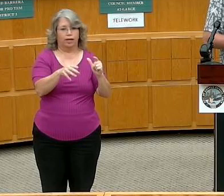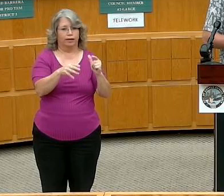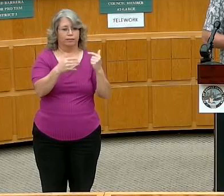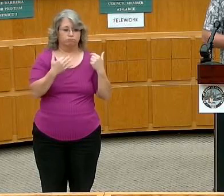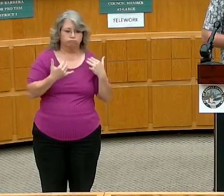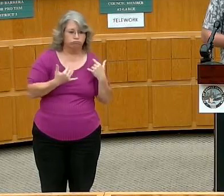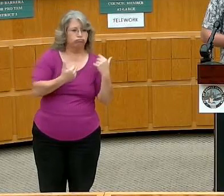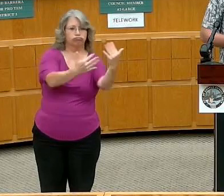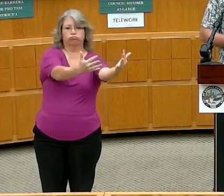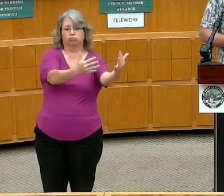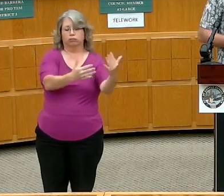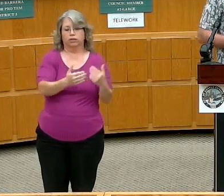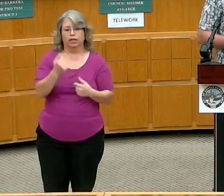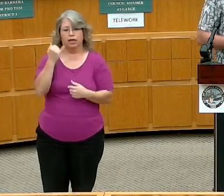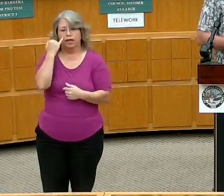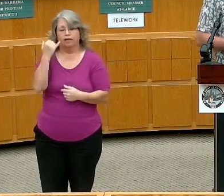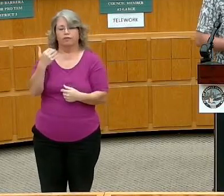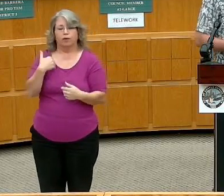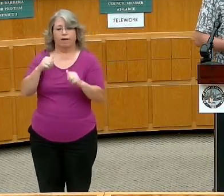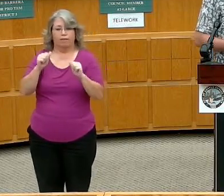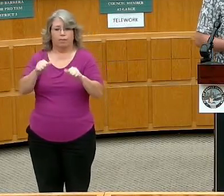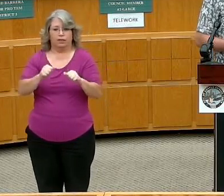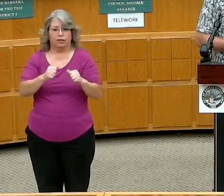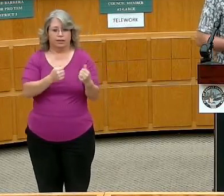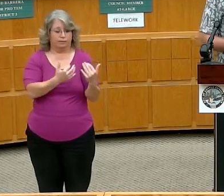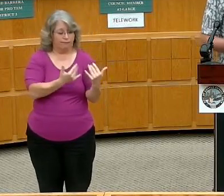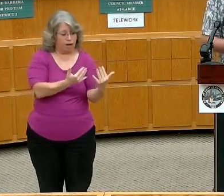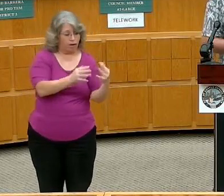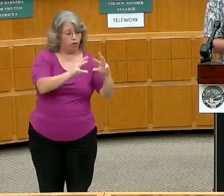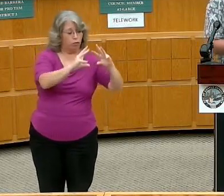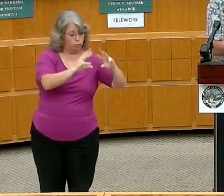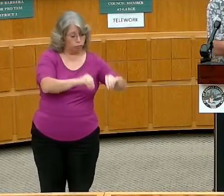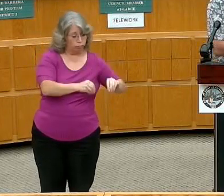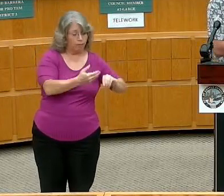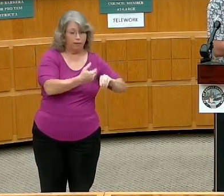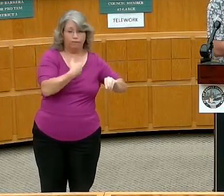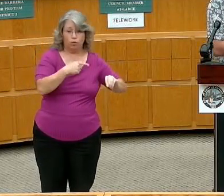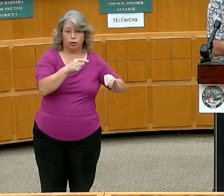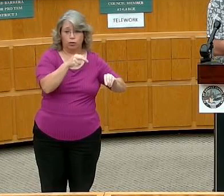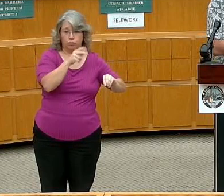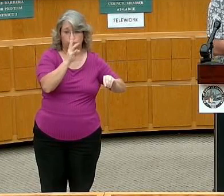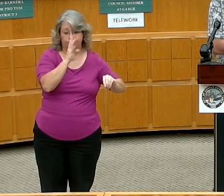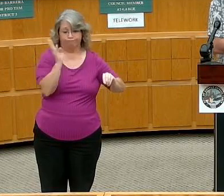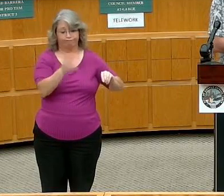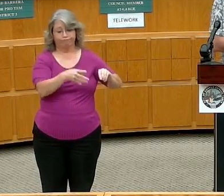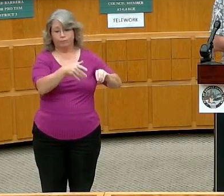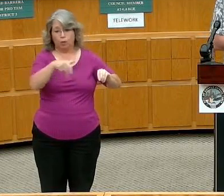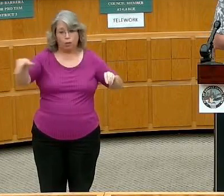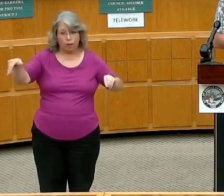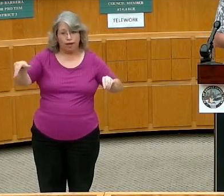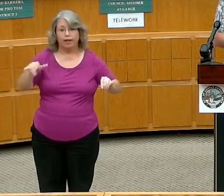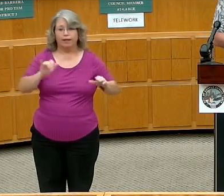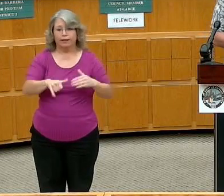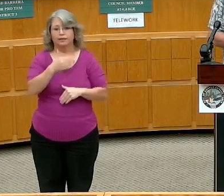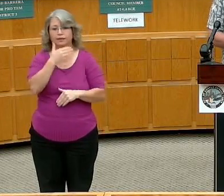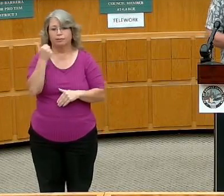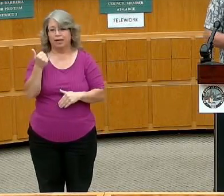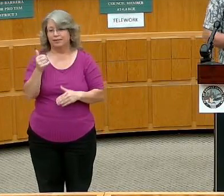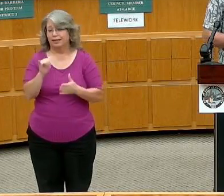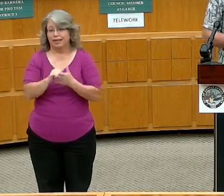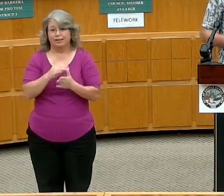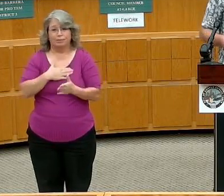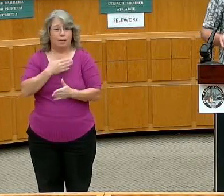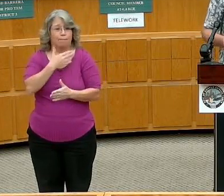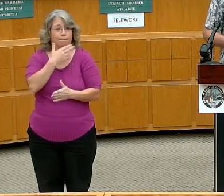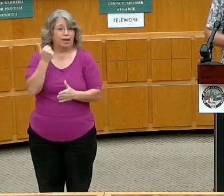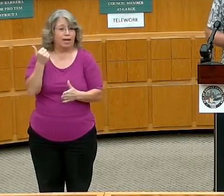put it out and rather than walk away, that's what you want to do. And that's the best analogy that I can give to this, because once you